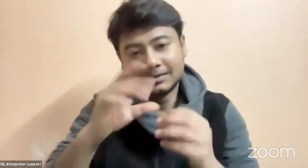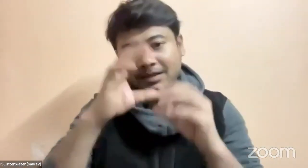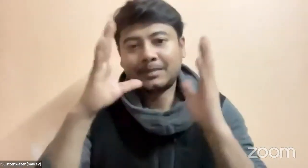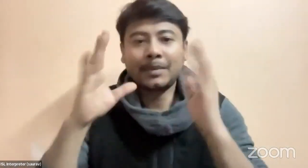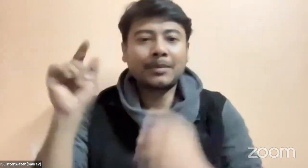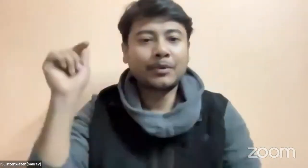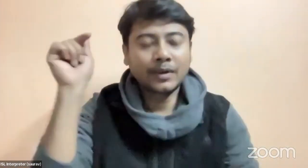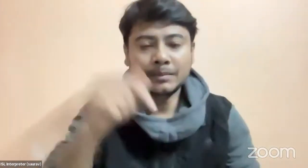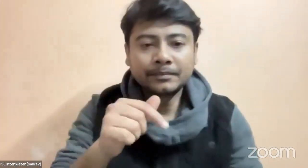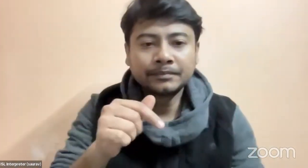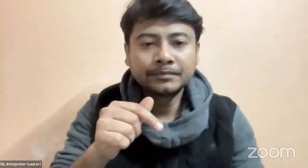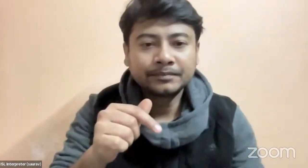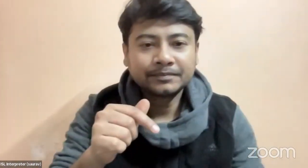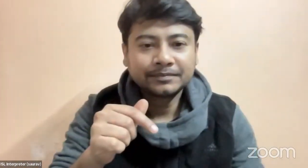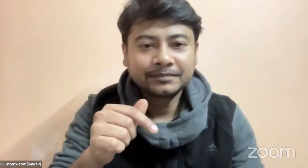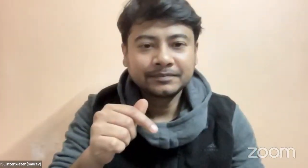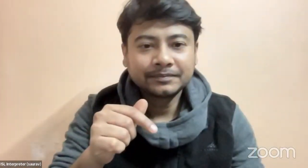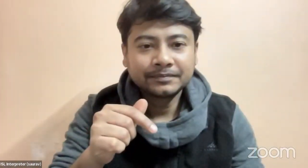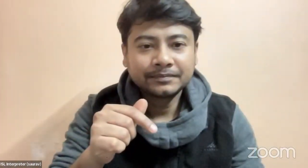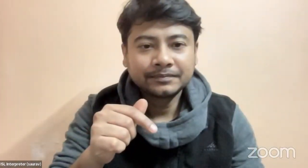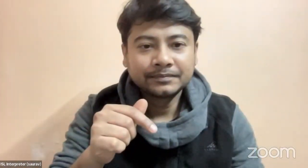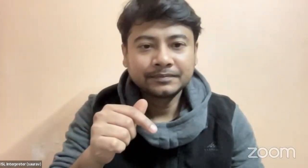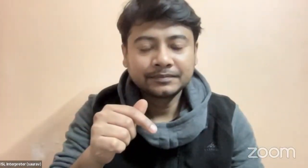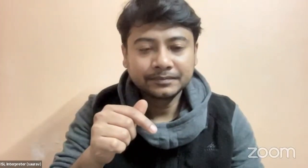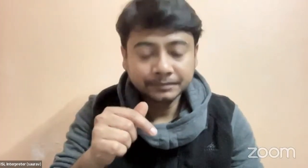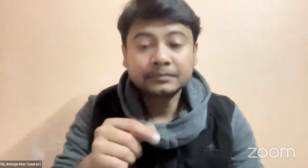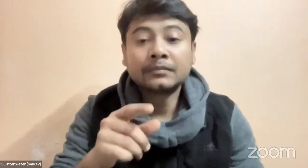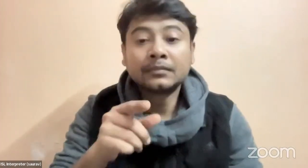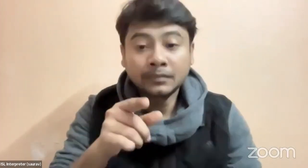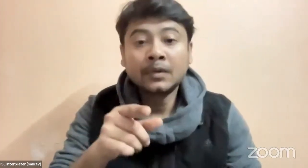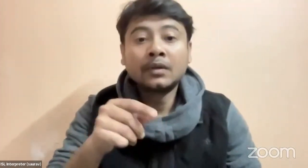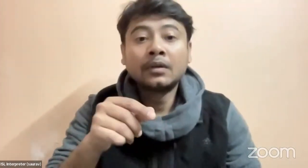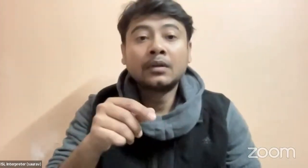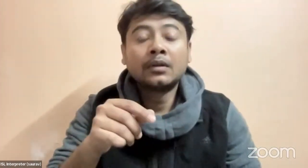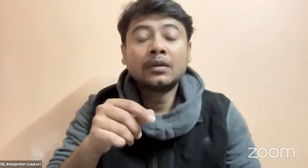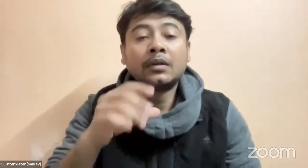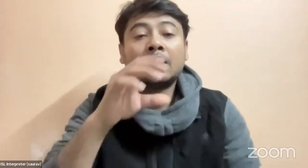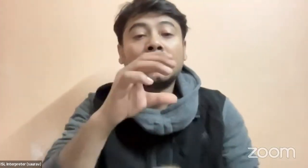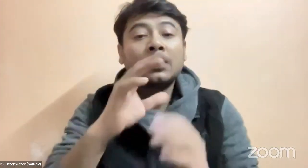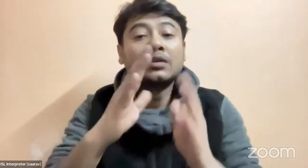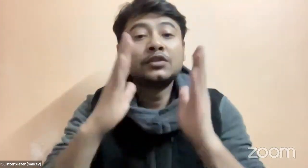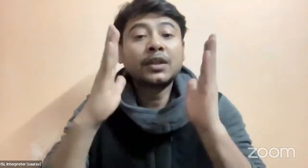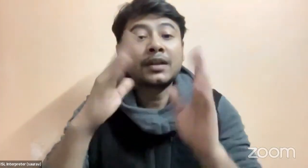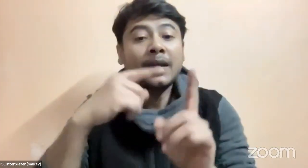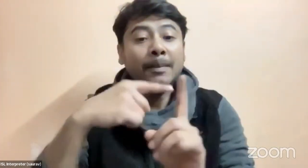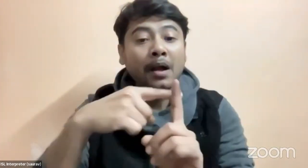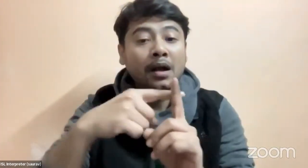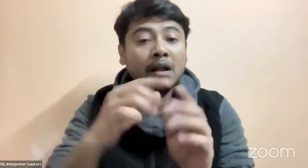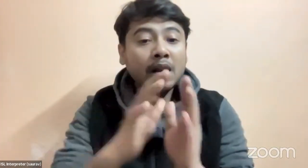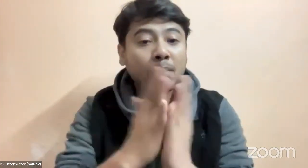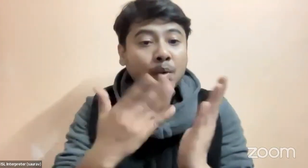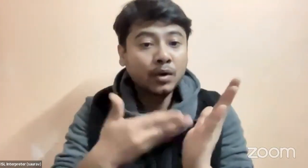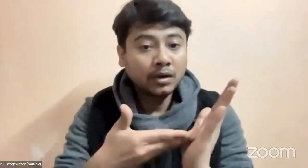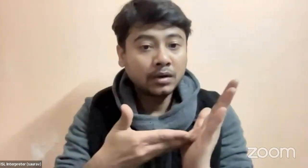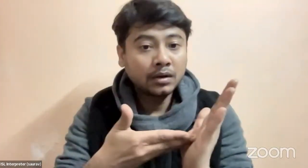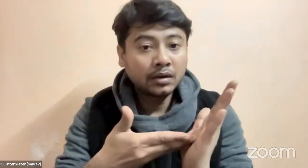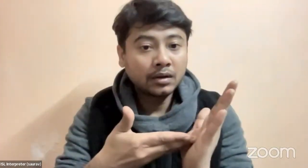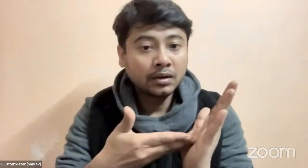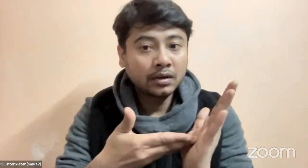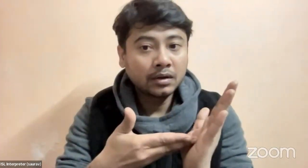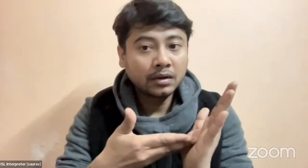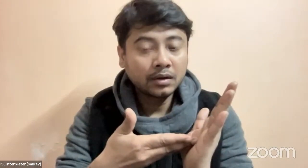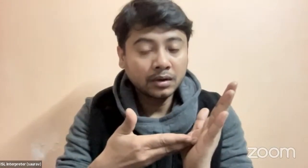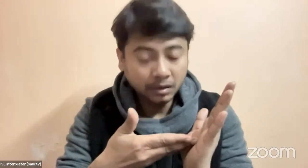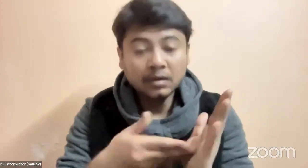This is also from the same book, Sri Chaitanya Mangal. And Sri Chaitanya Mangal is written by Srila Lochan